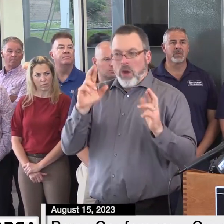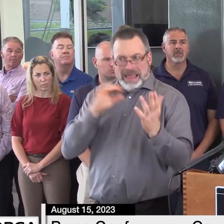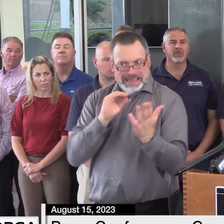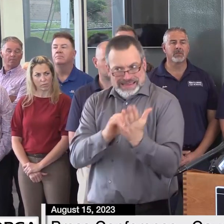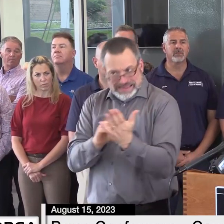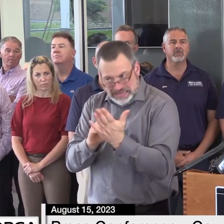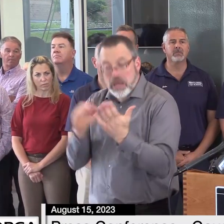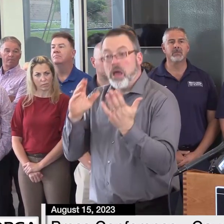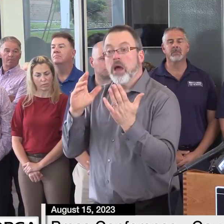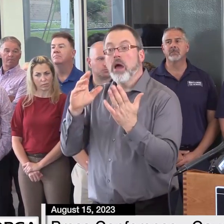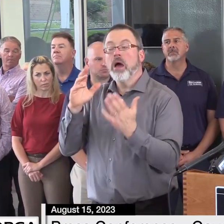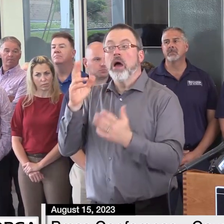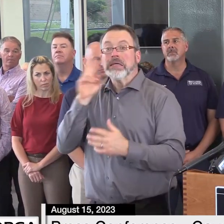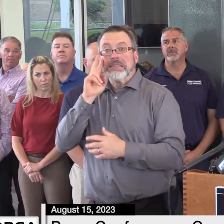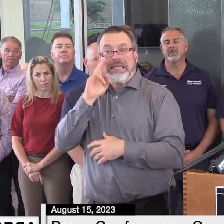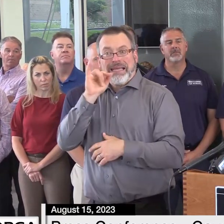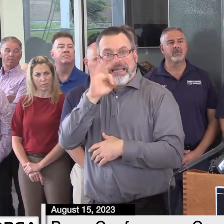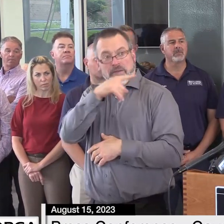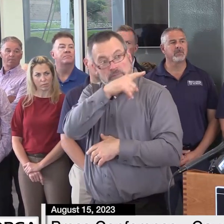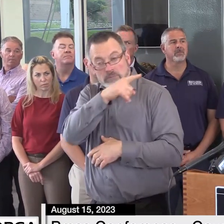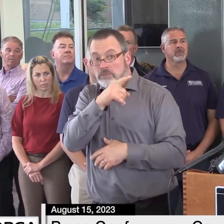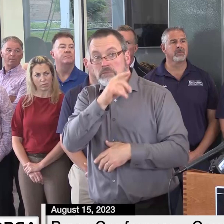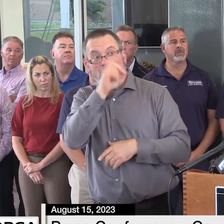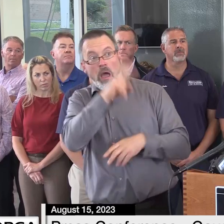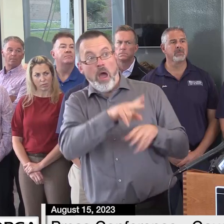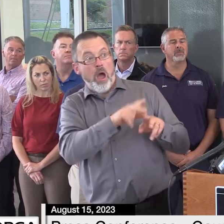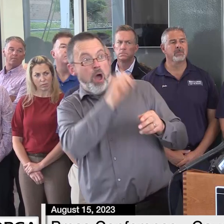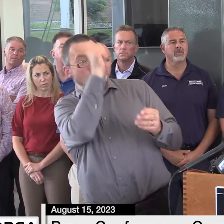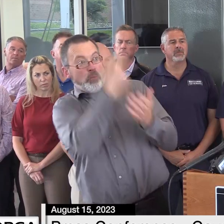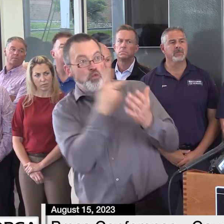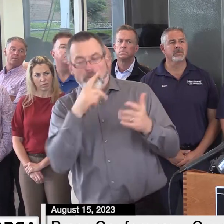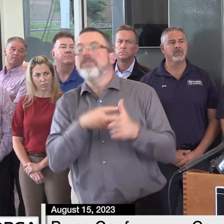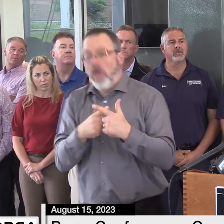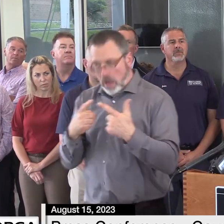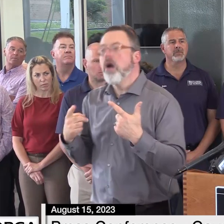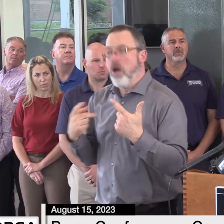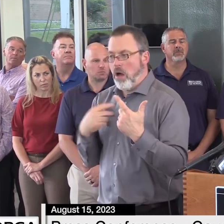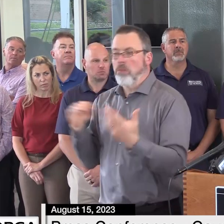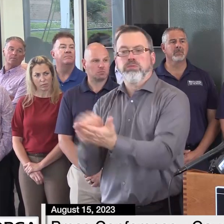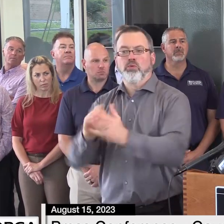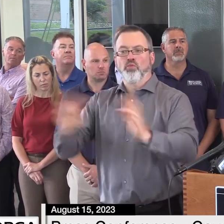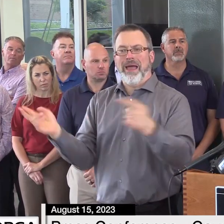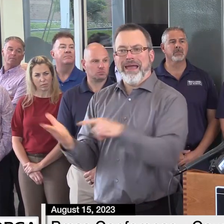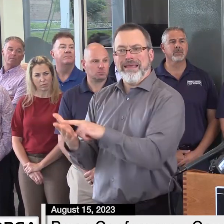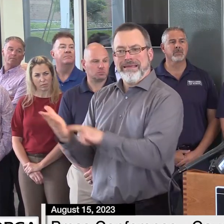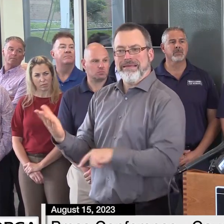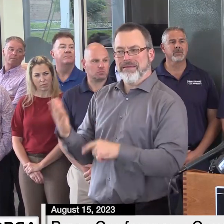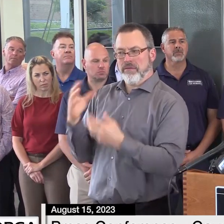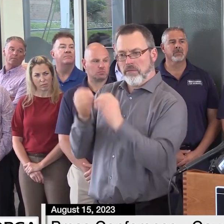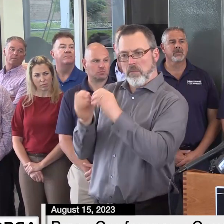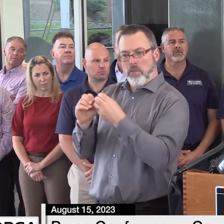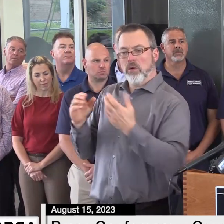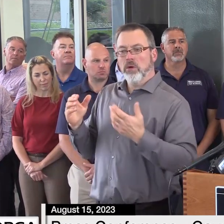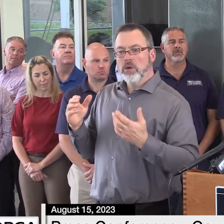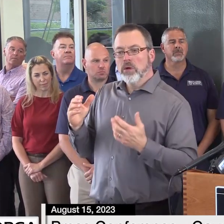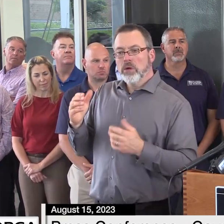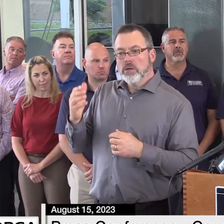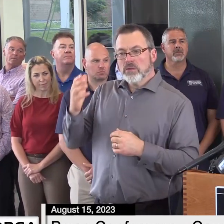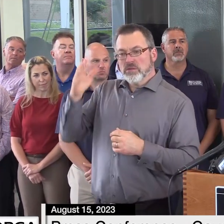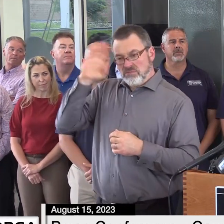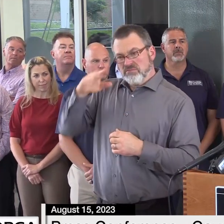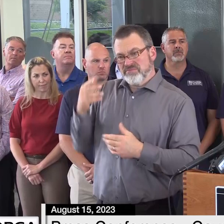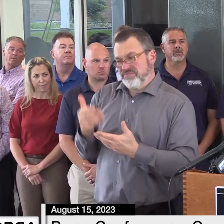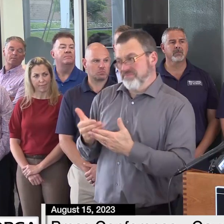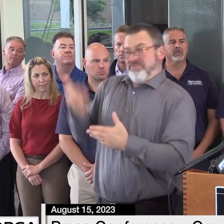again, we'll make this argument that everything is connected. Even though there are different storm systems, the first storm